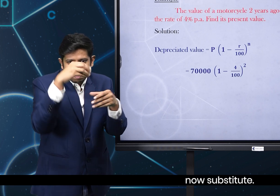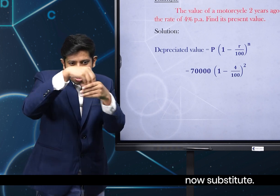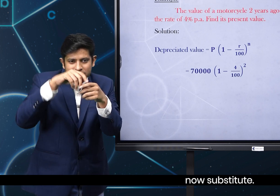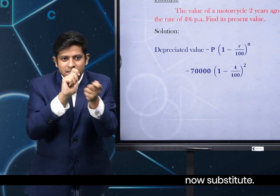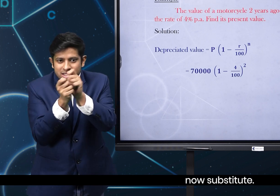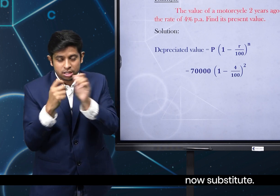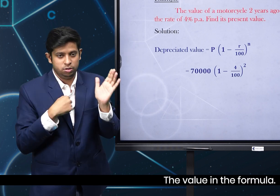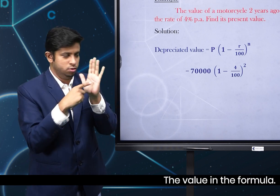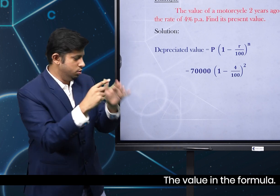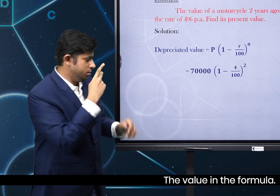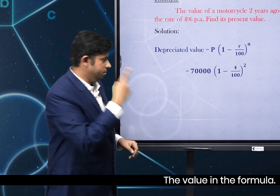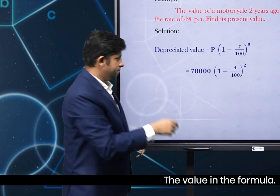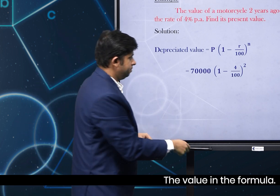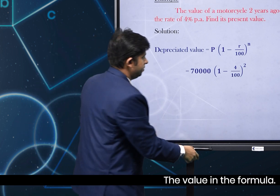Now substitute the values in the formula.